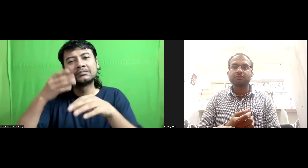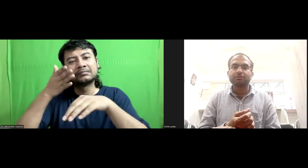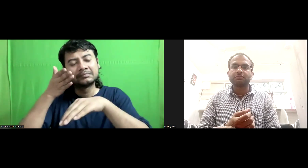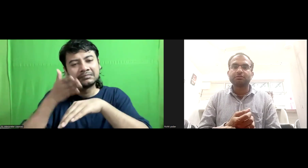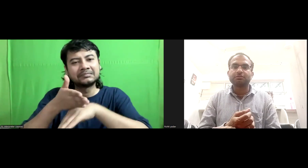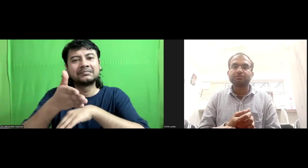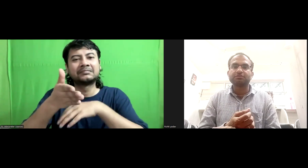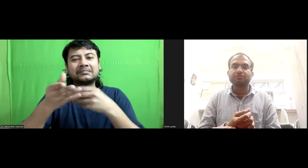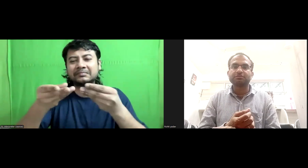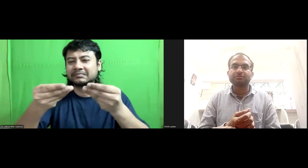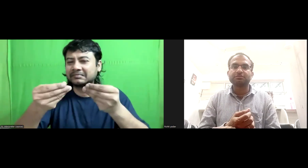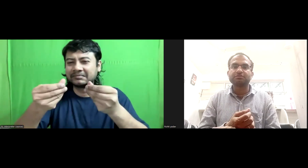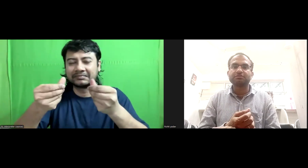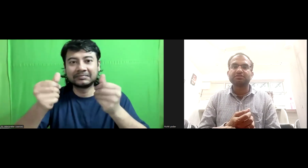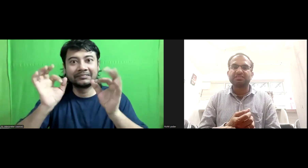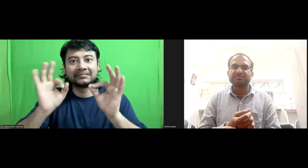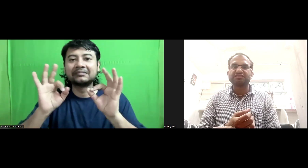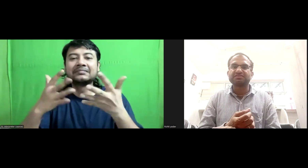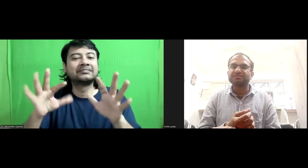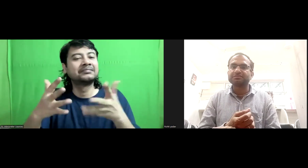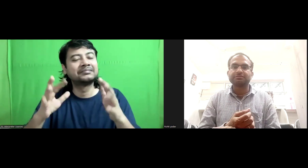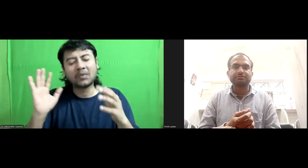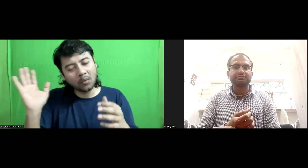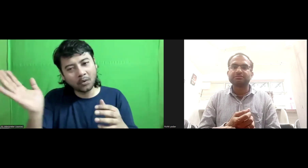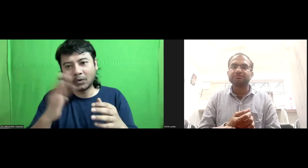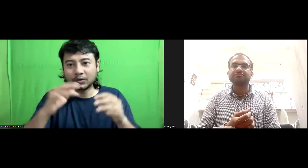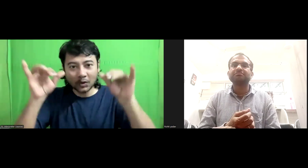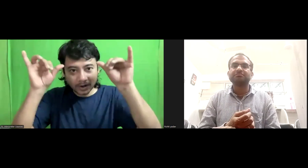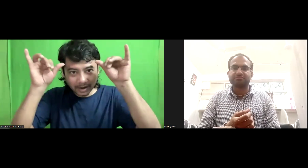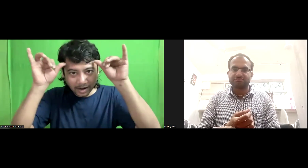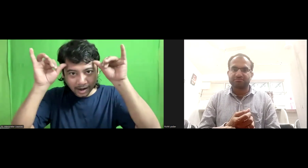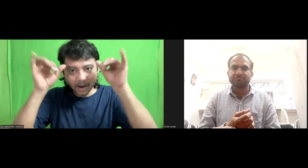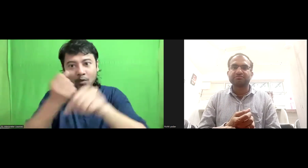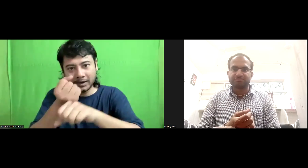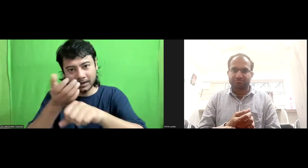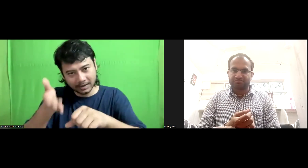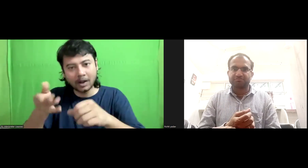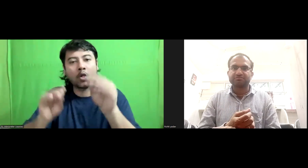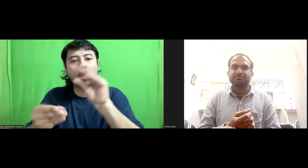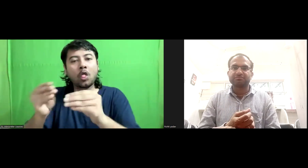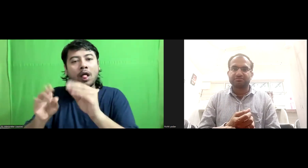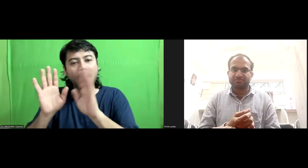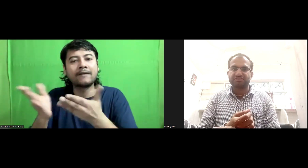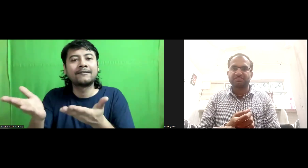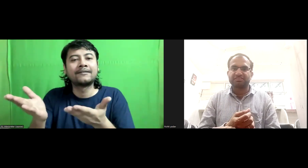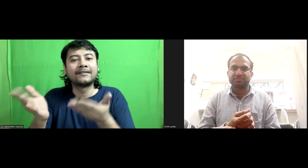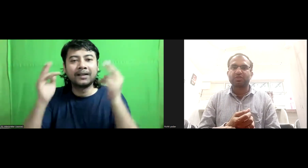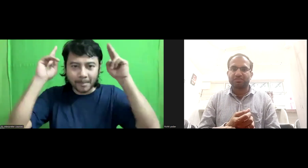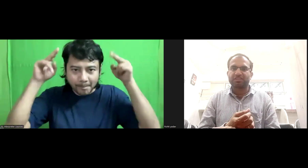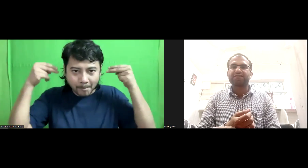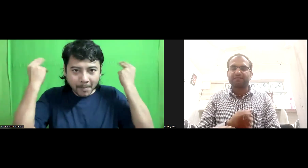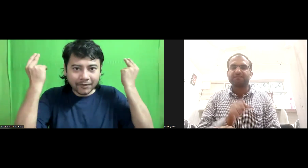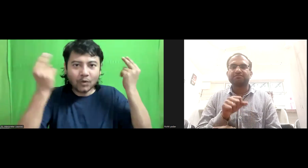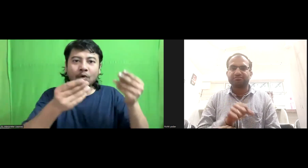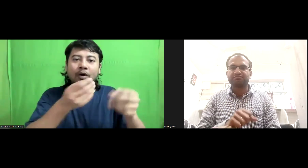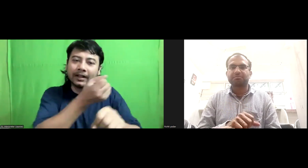So you offer a ghee lamp, whatever ghee is available with you, you offer that ghee lamp to Krishna, and you say that